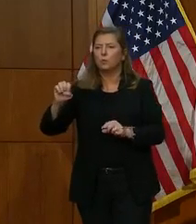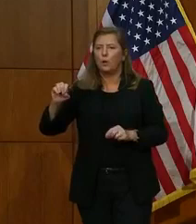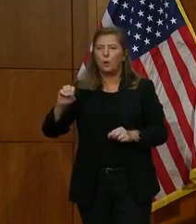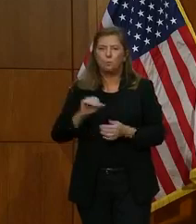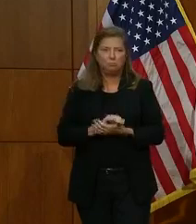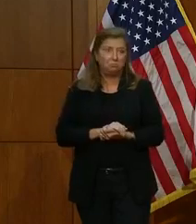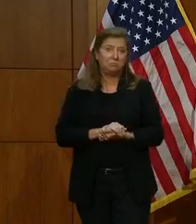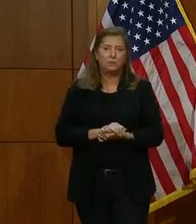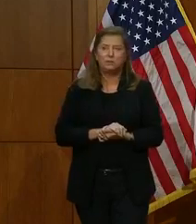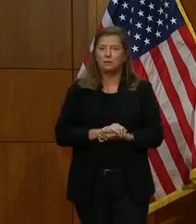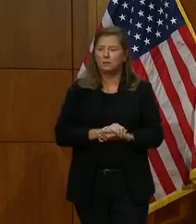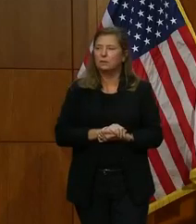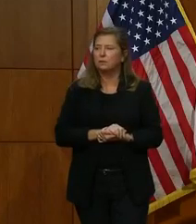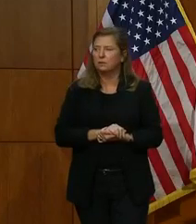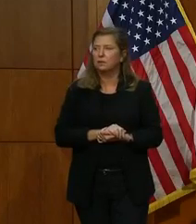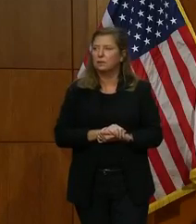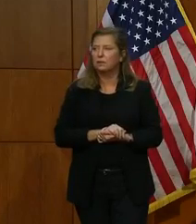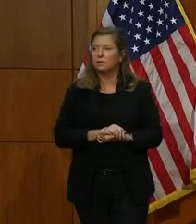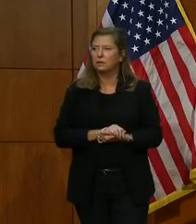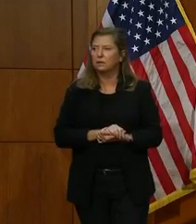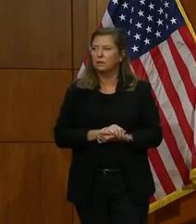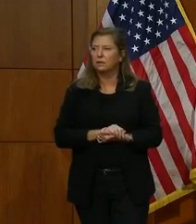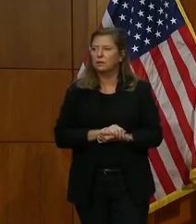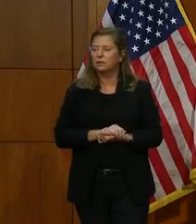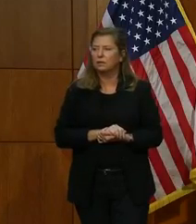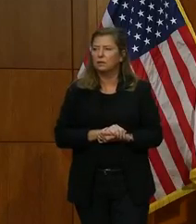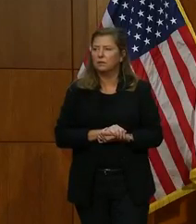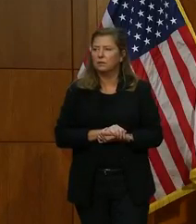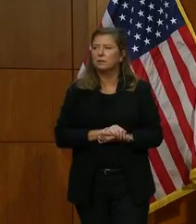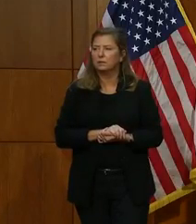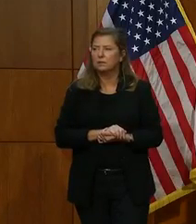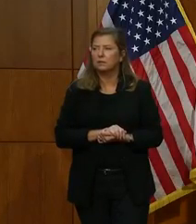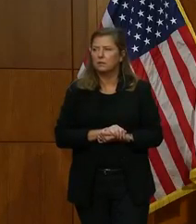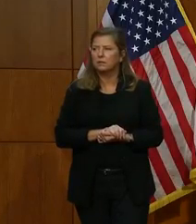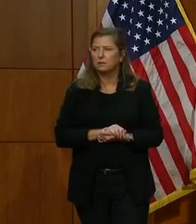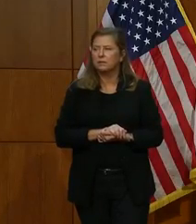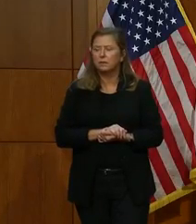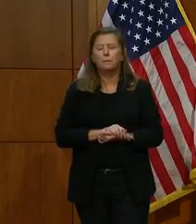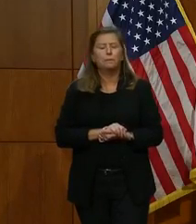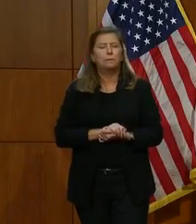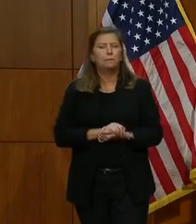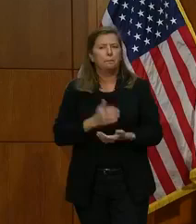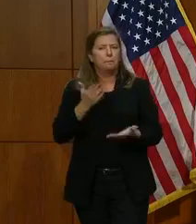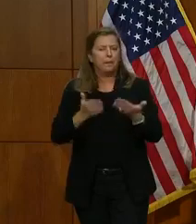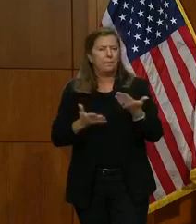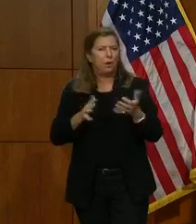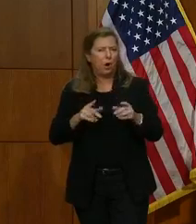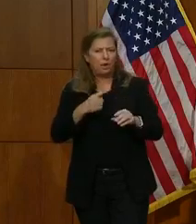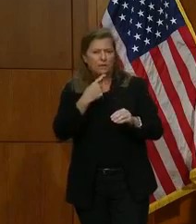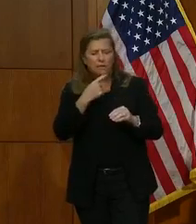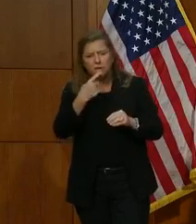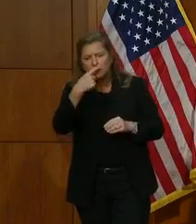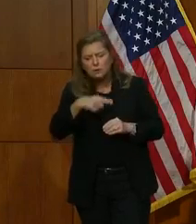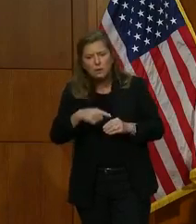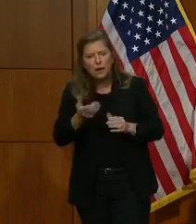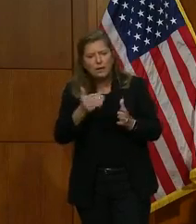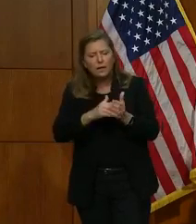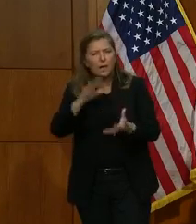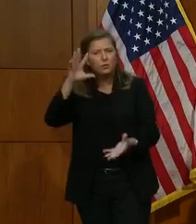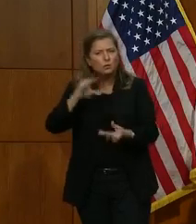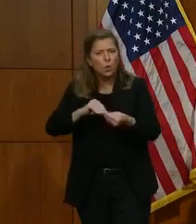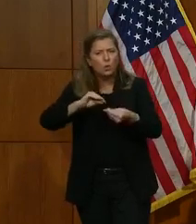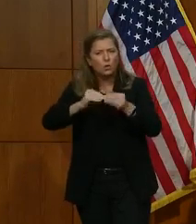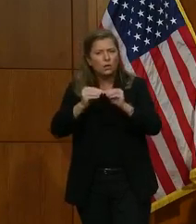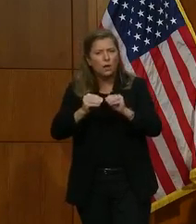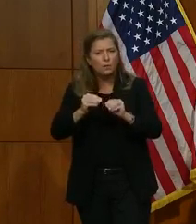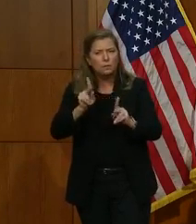Hi, thank you. I think on the call you might have started before we heard. I was just wondering if you could repeat the total number of voters who